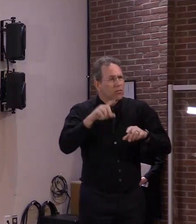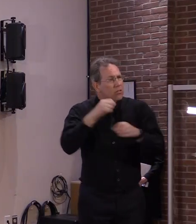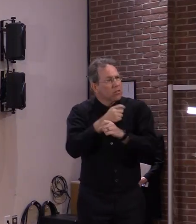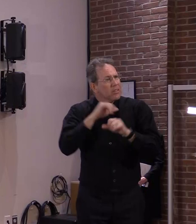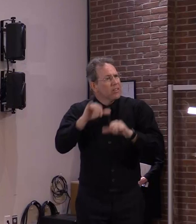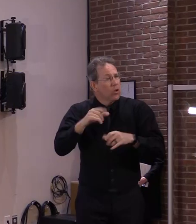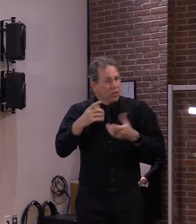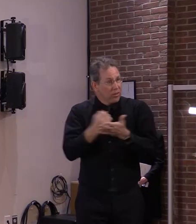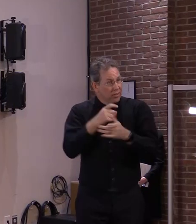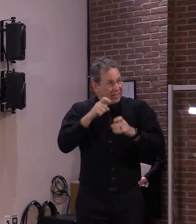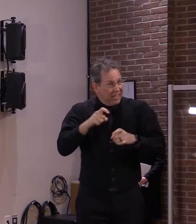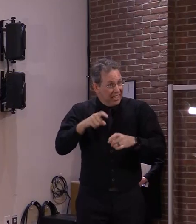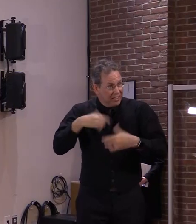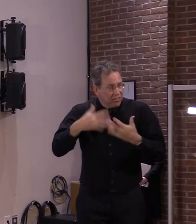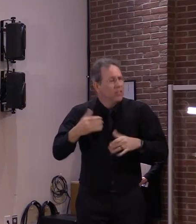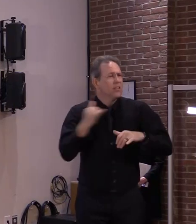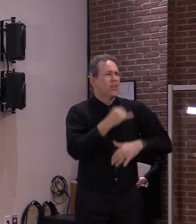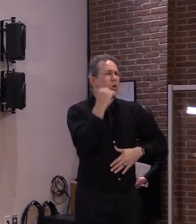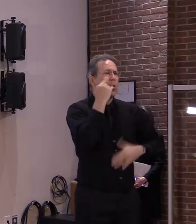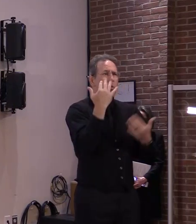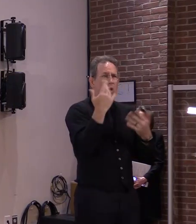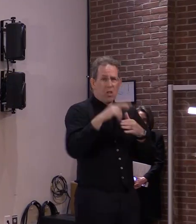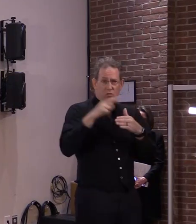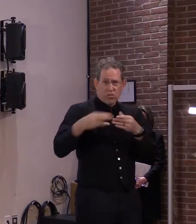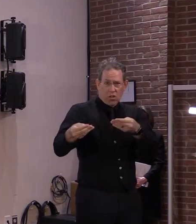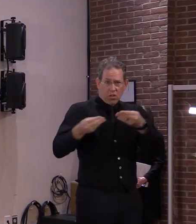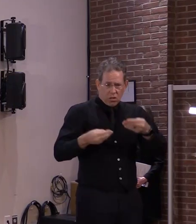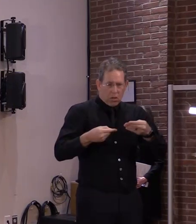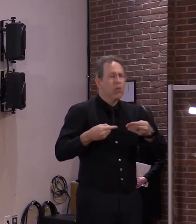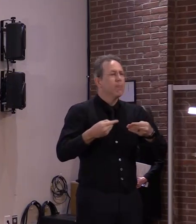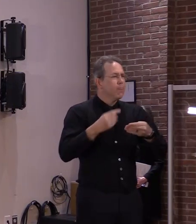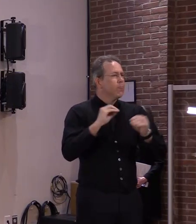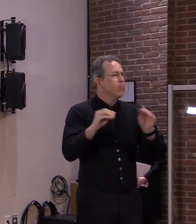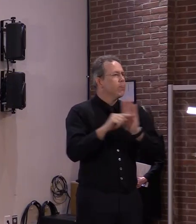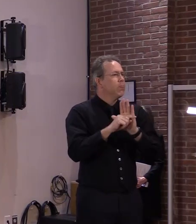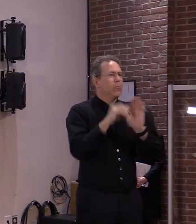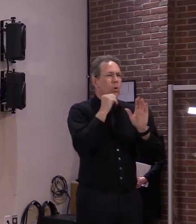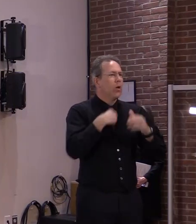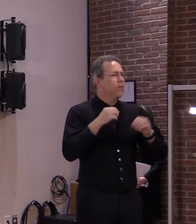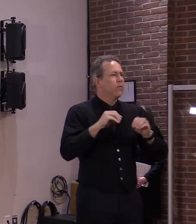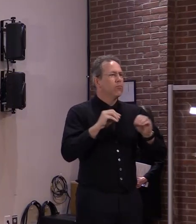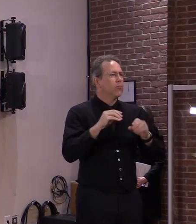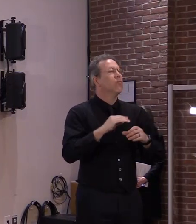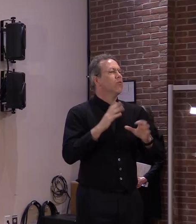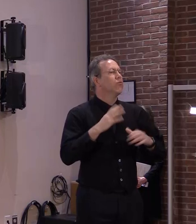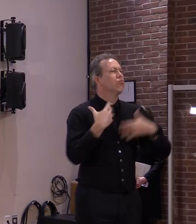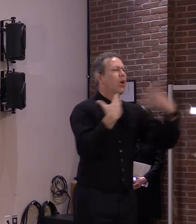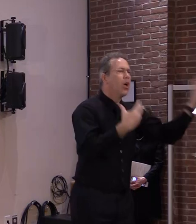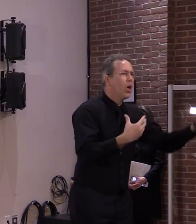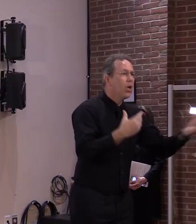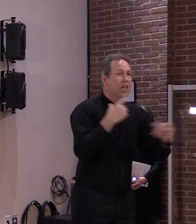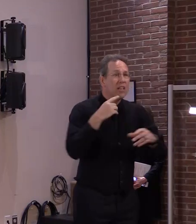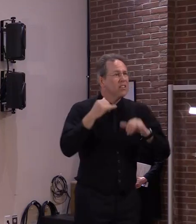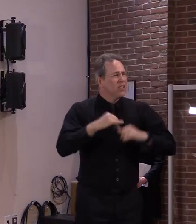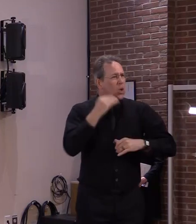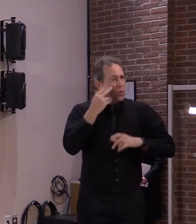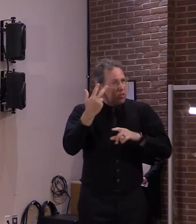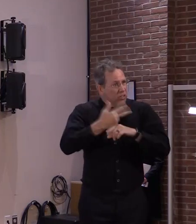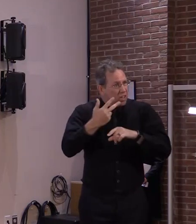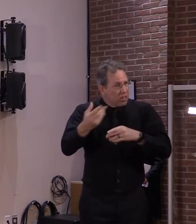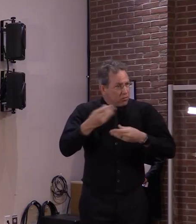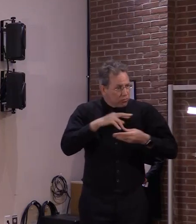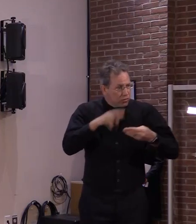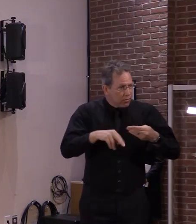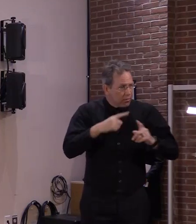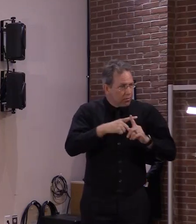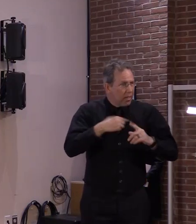to protect their own health, their loved ones, and their communities. I'd like to turn now to a topic that's been in the news,